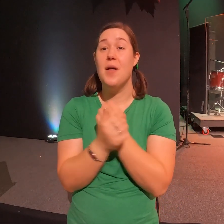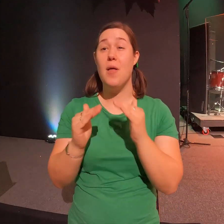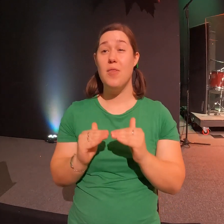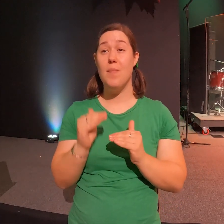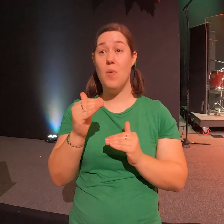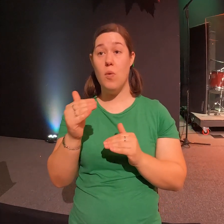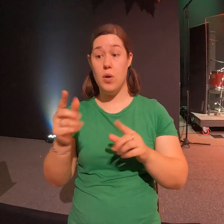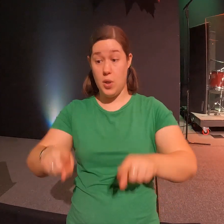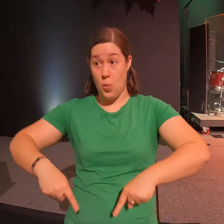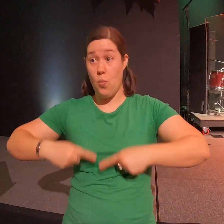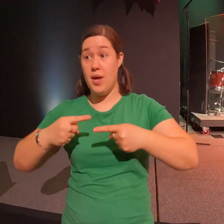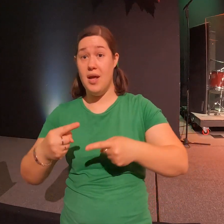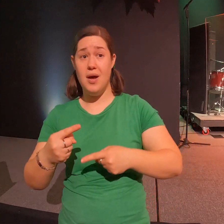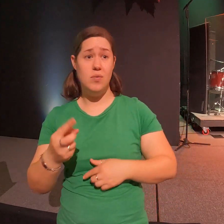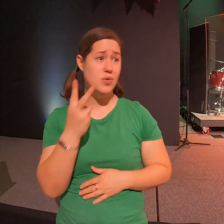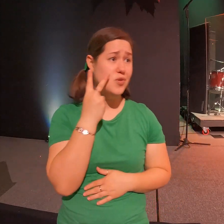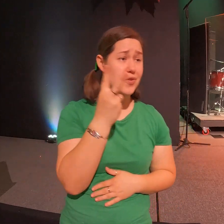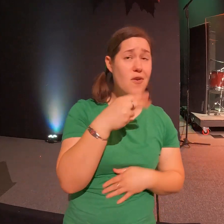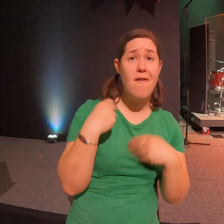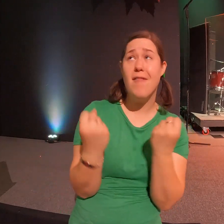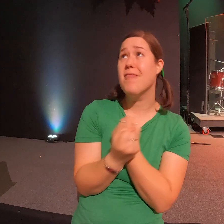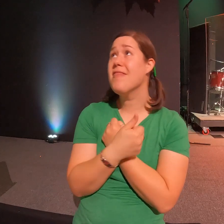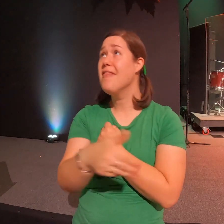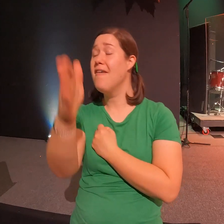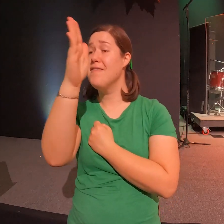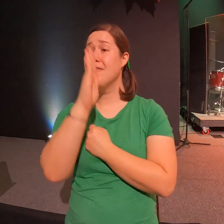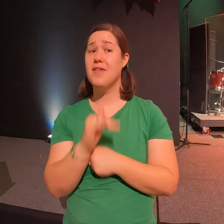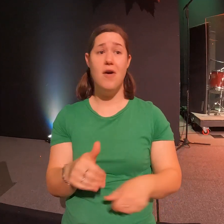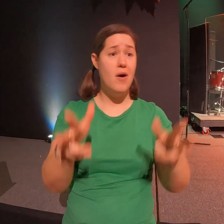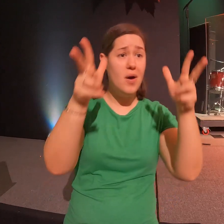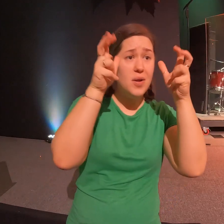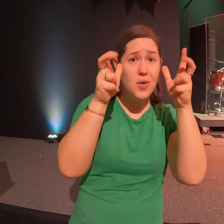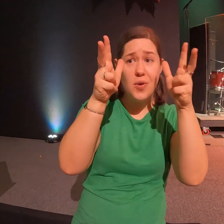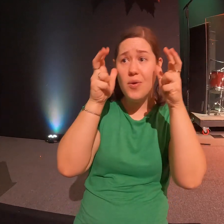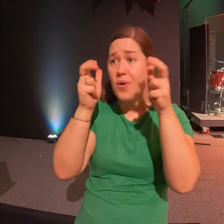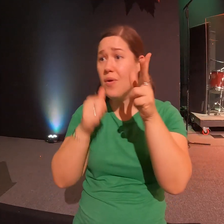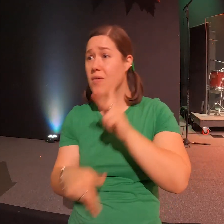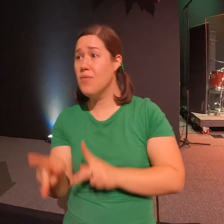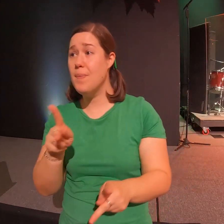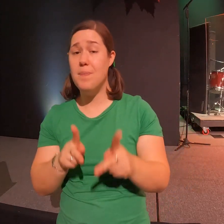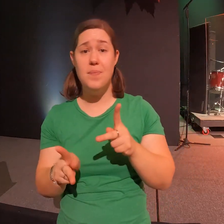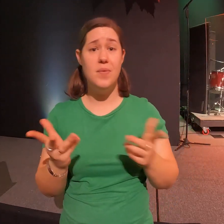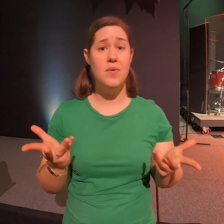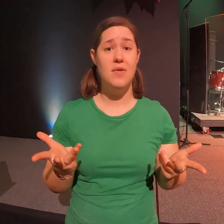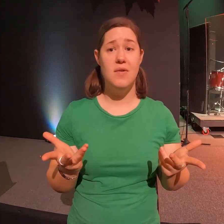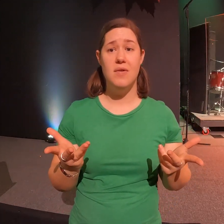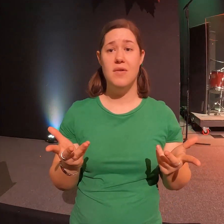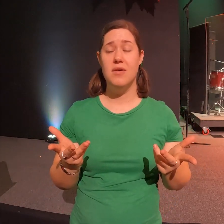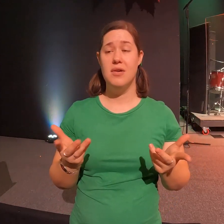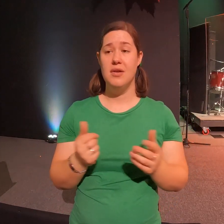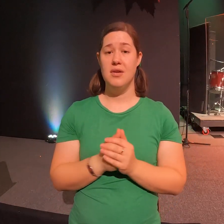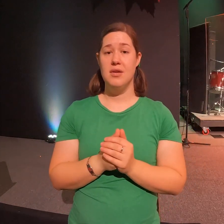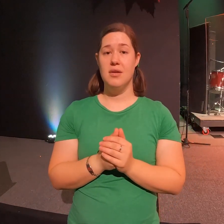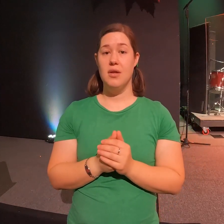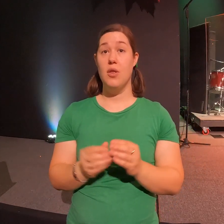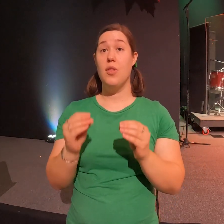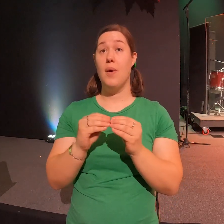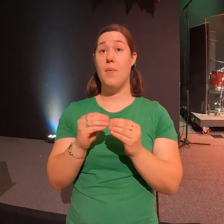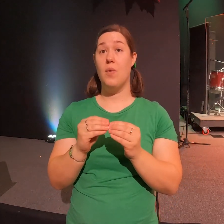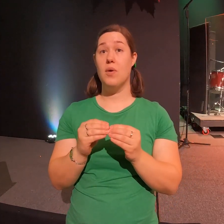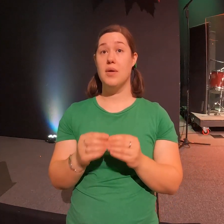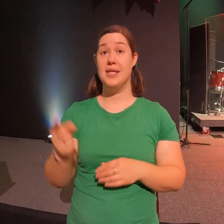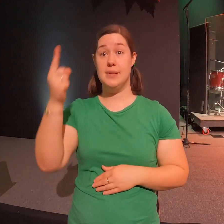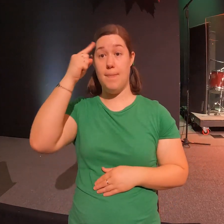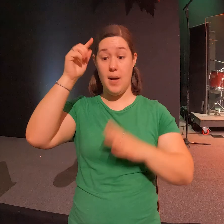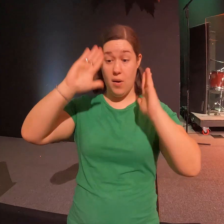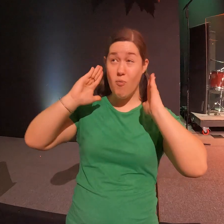of God, the more he heard from people's voices God, the more his mind was set on